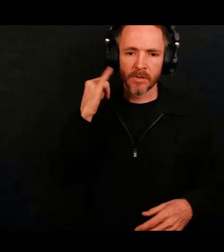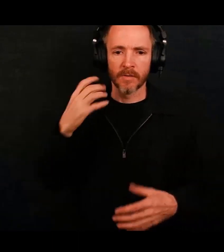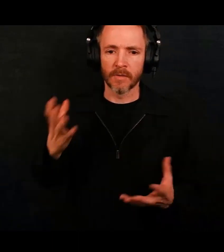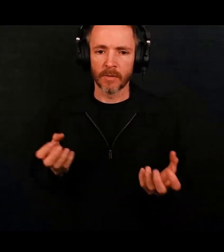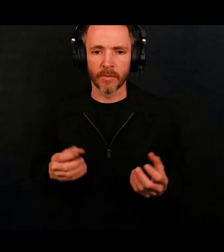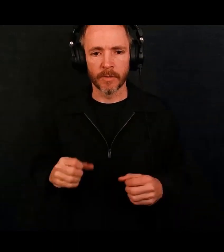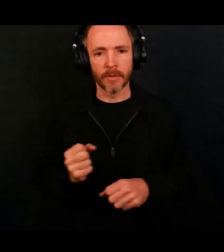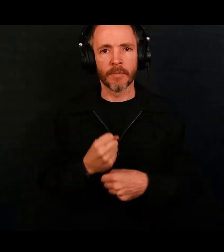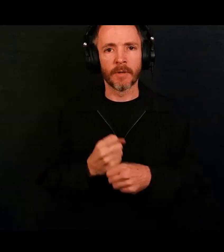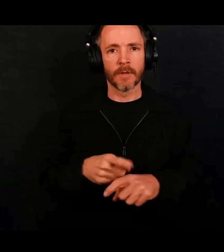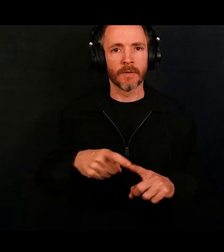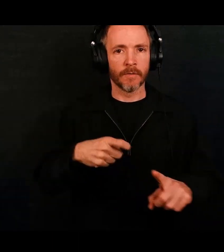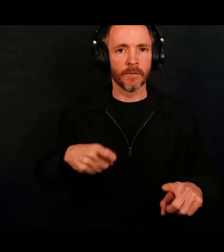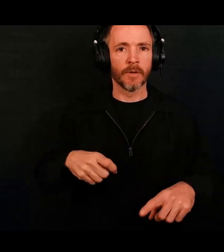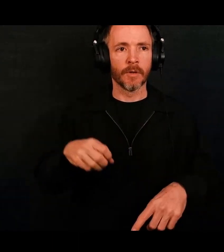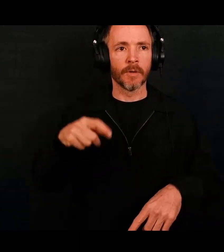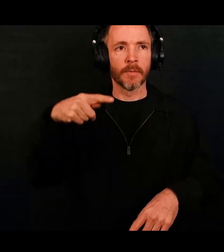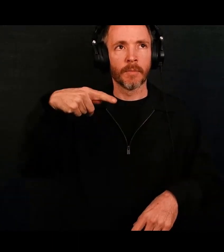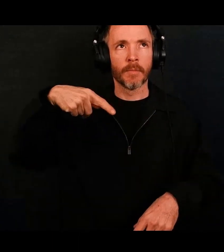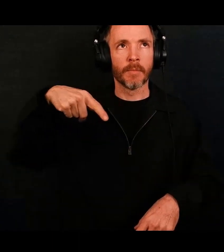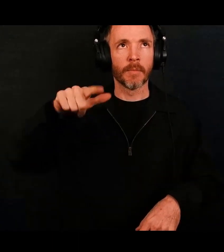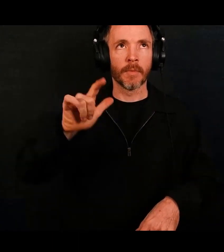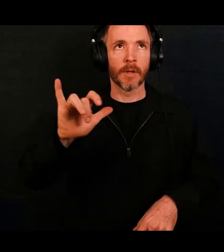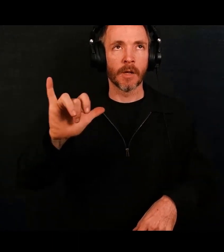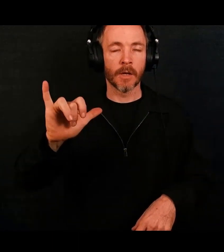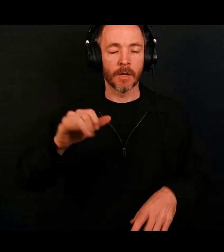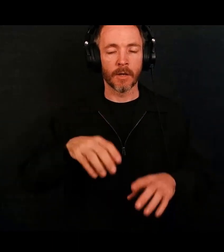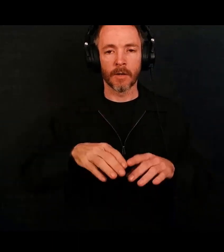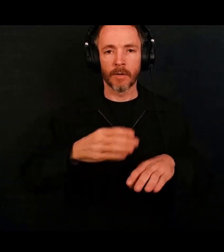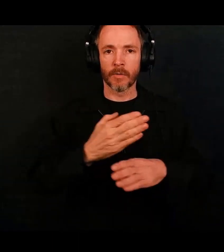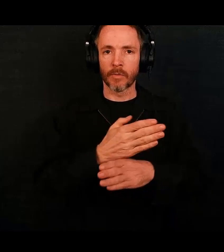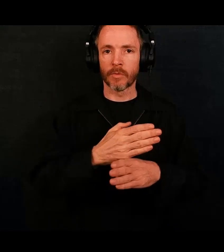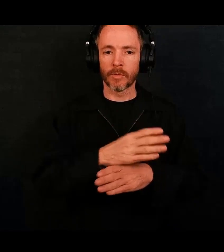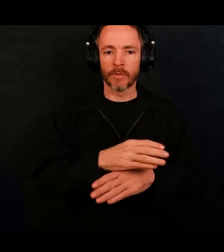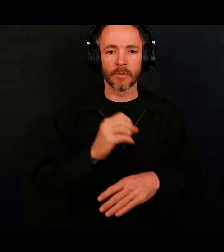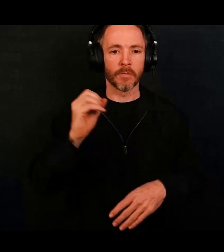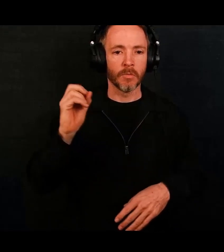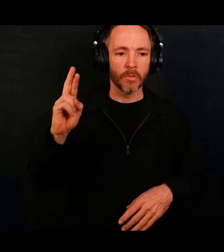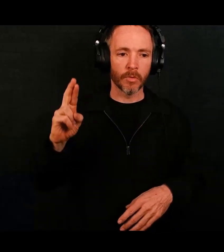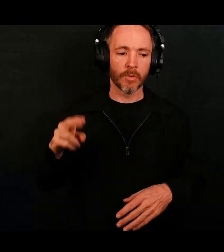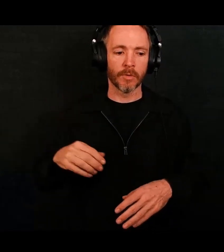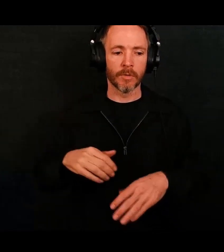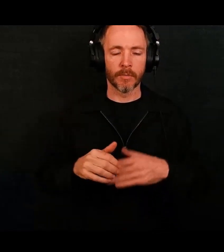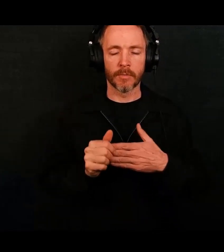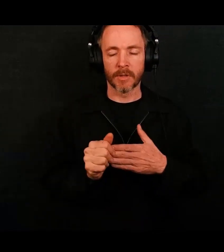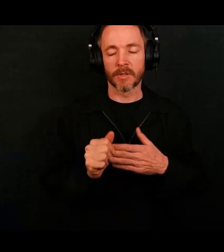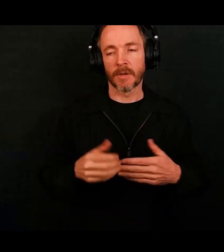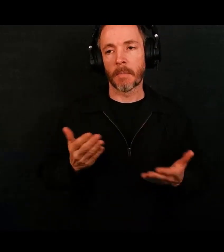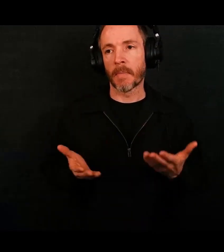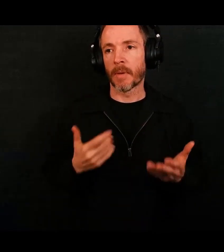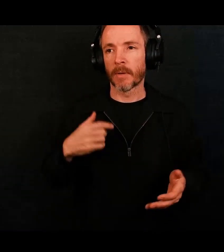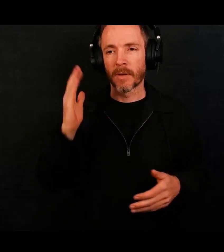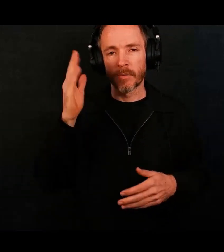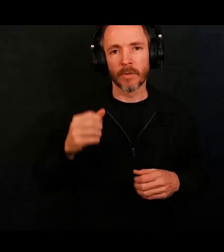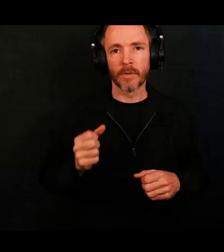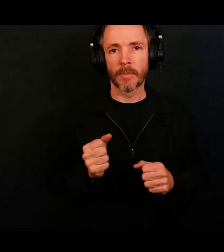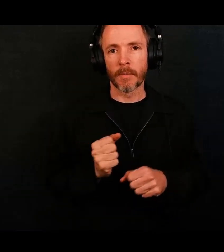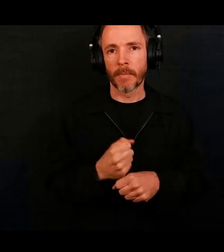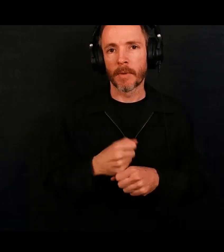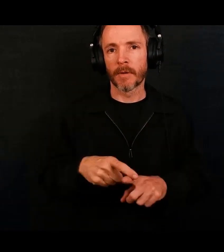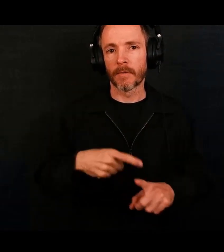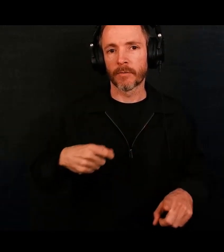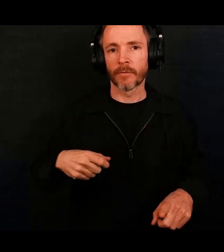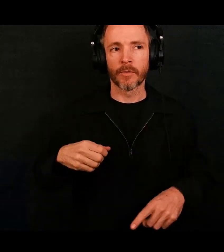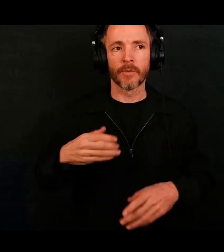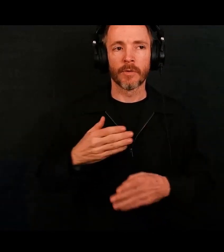plywood or out of plastic. Maybe I'll just make it out of plywood since the whole thing's made out of plywood. And if it's plywood,